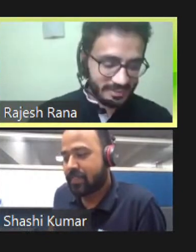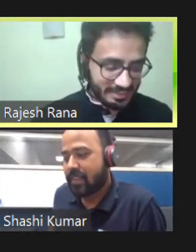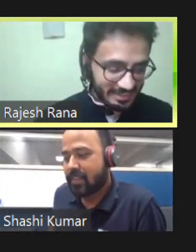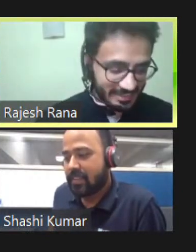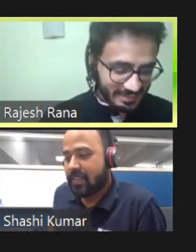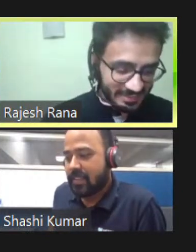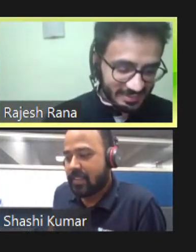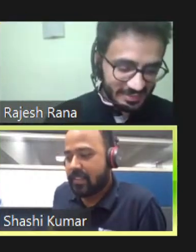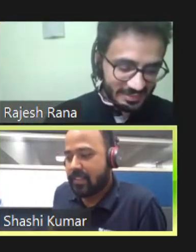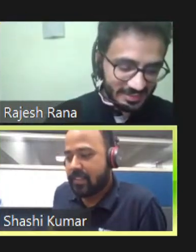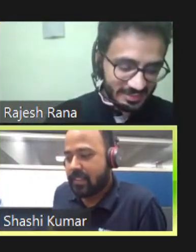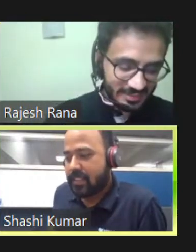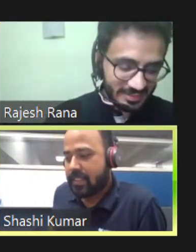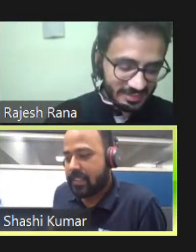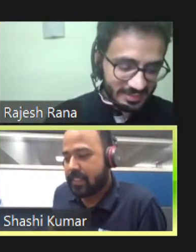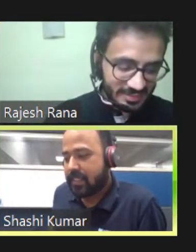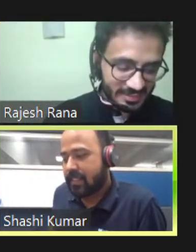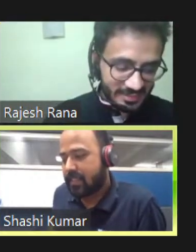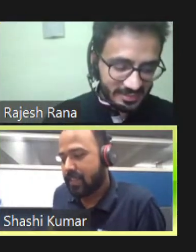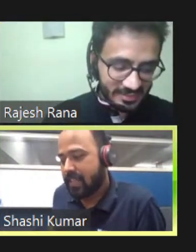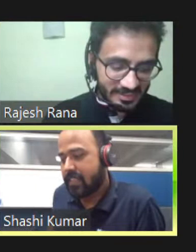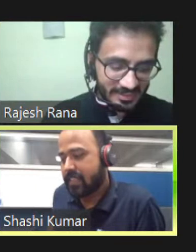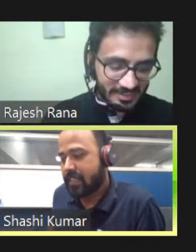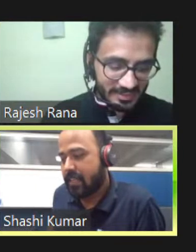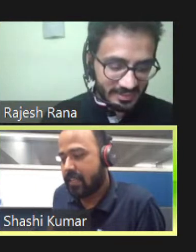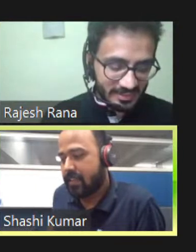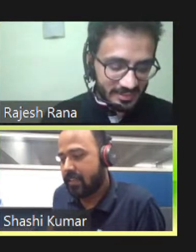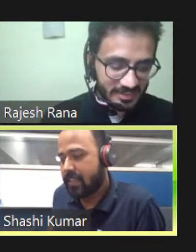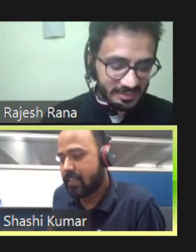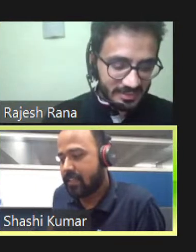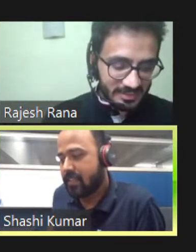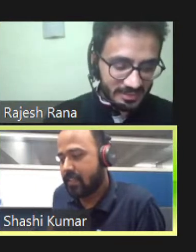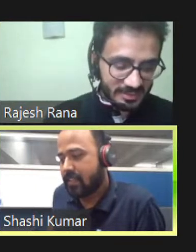sorry. Yash Itik. Yes.